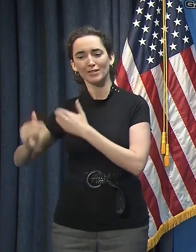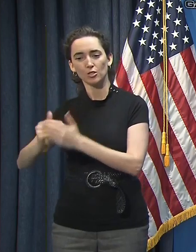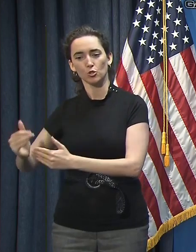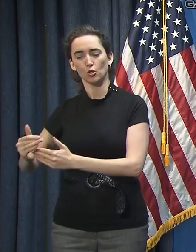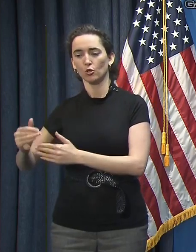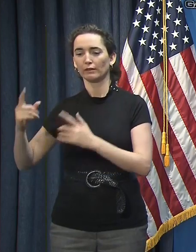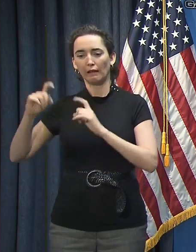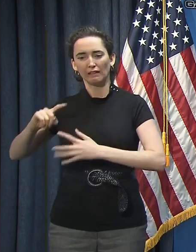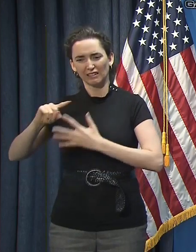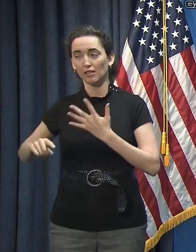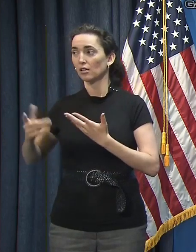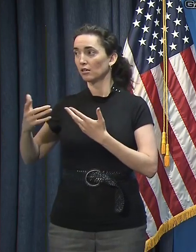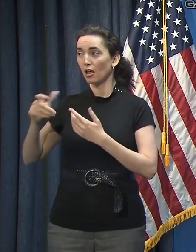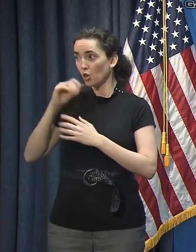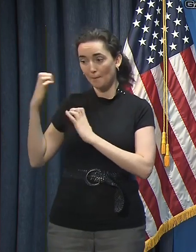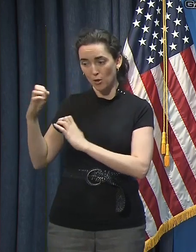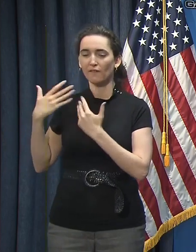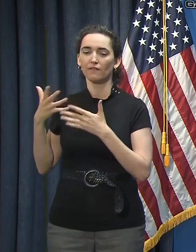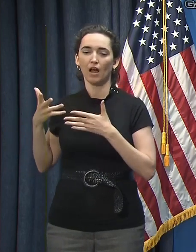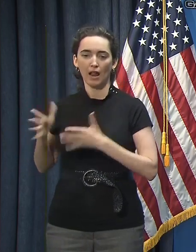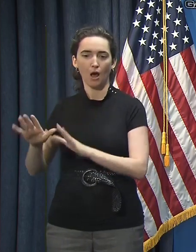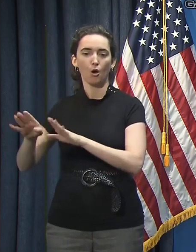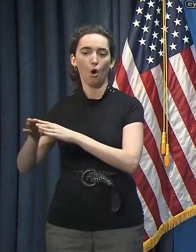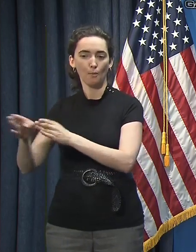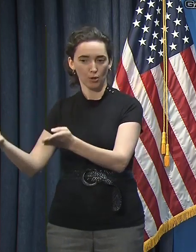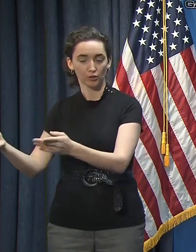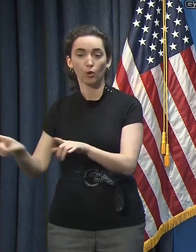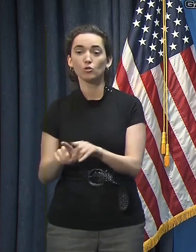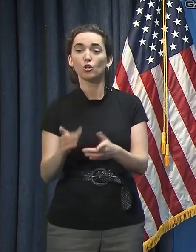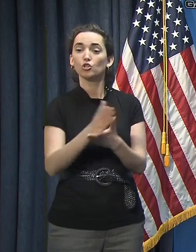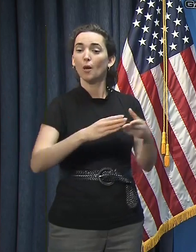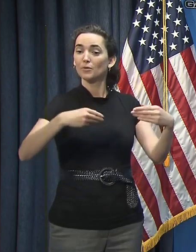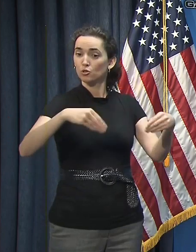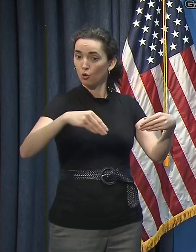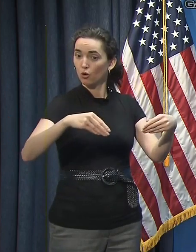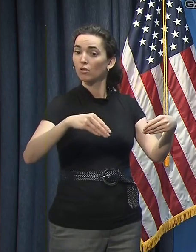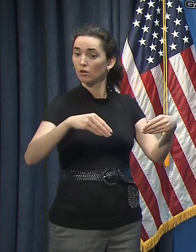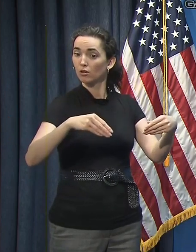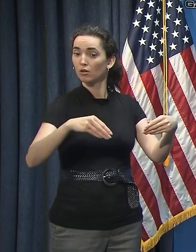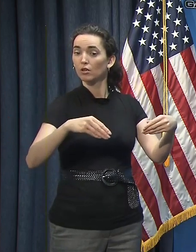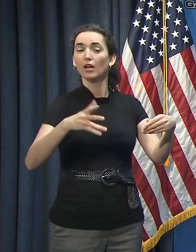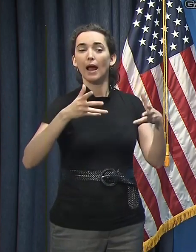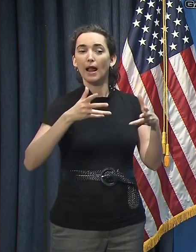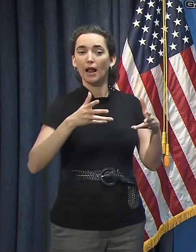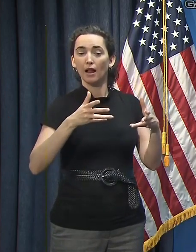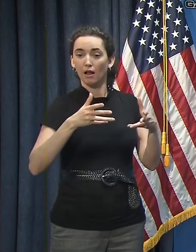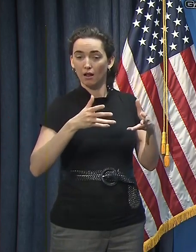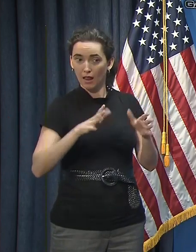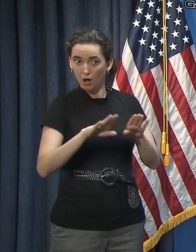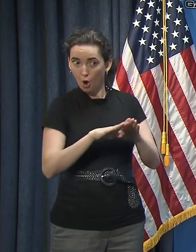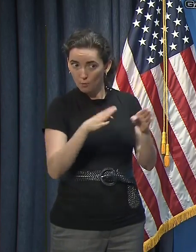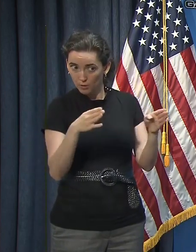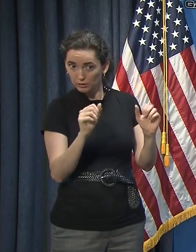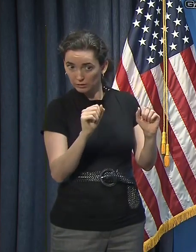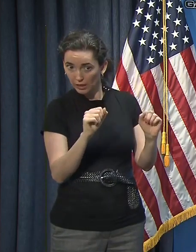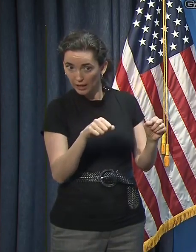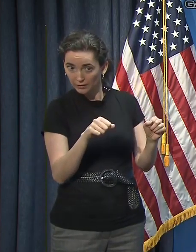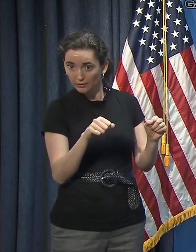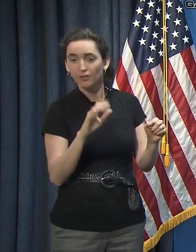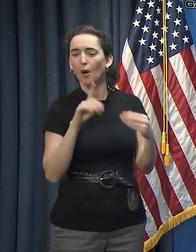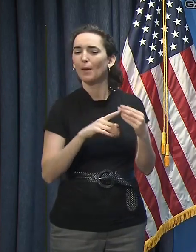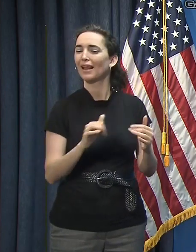had left retail open if they weren't essential, but hadn't been closed. And obviously we're talking